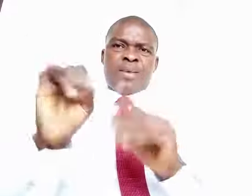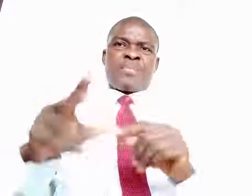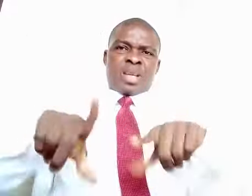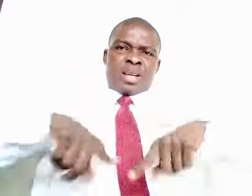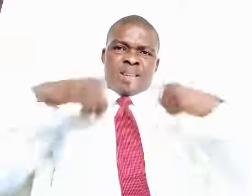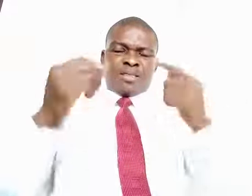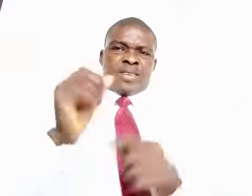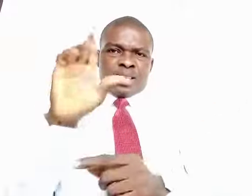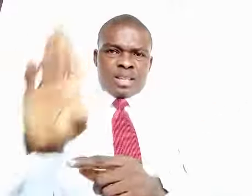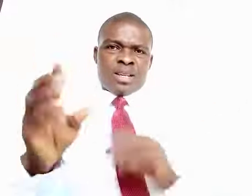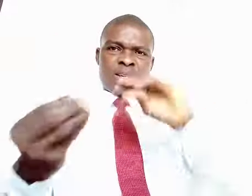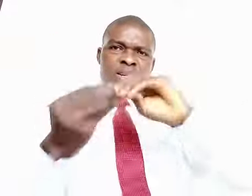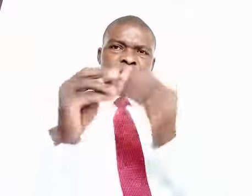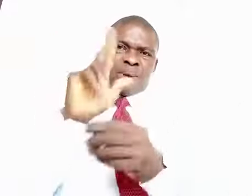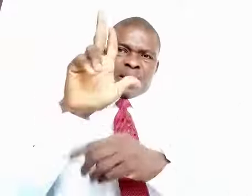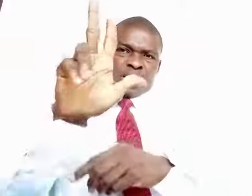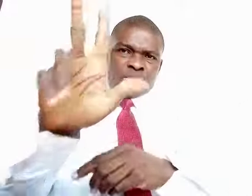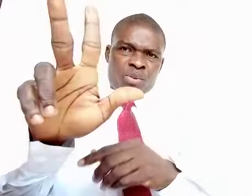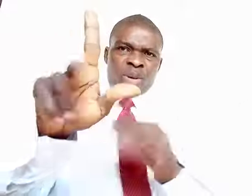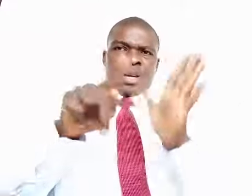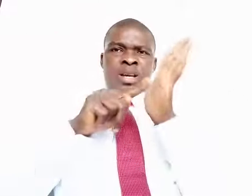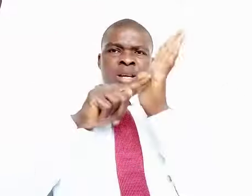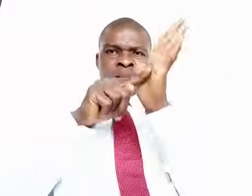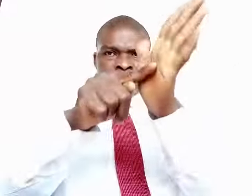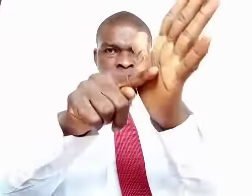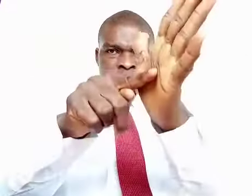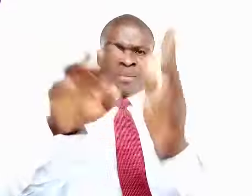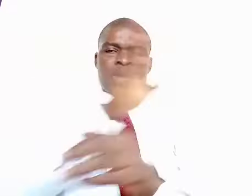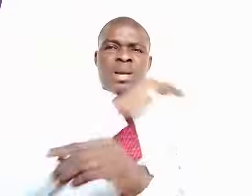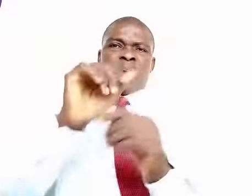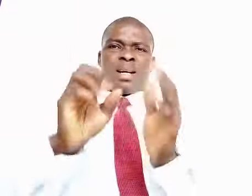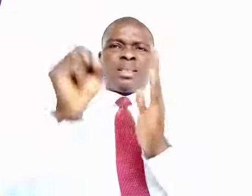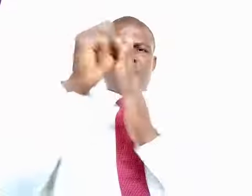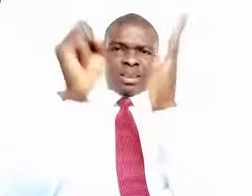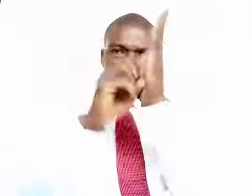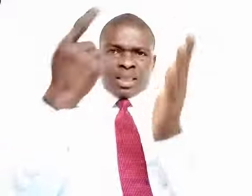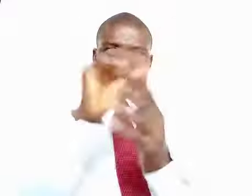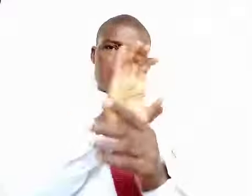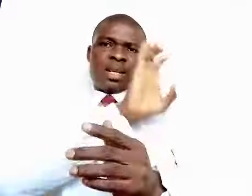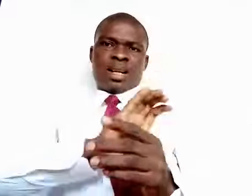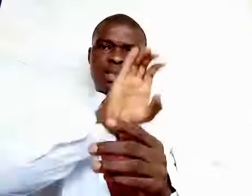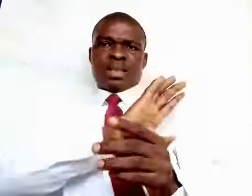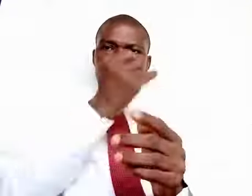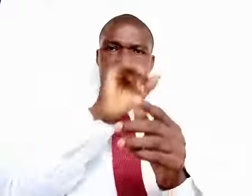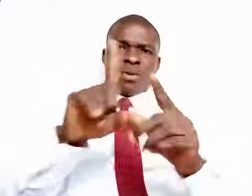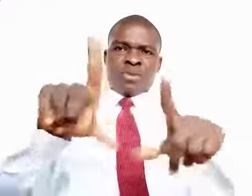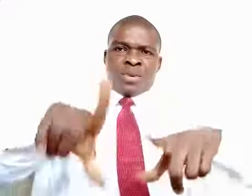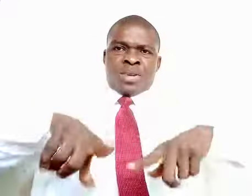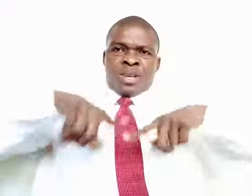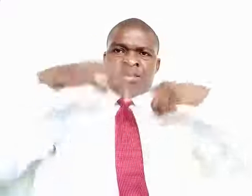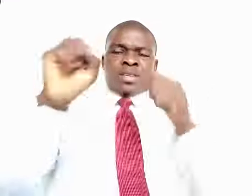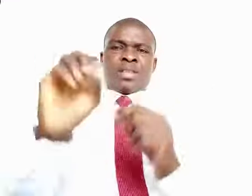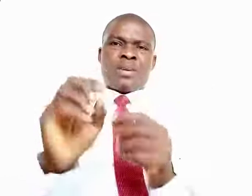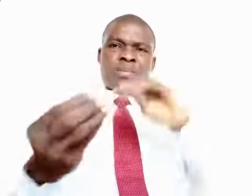3. Recognize and state the characteristics of living things. 4. Classify living